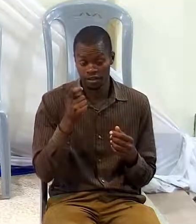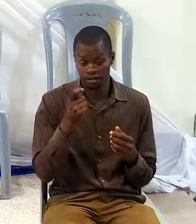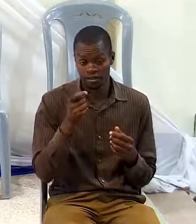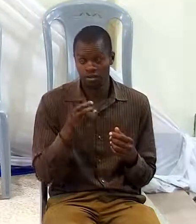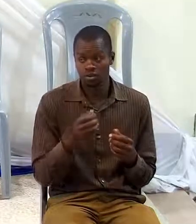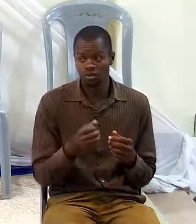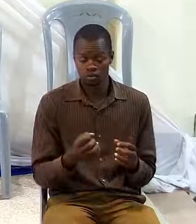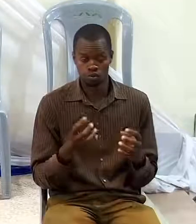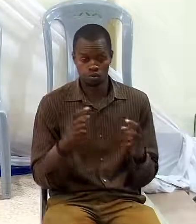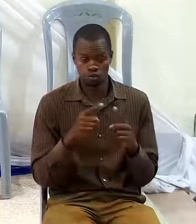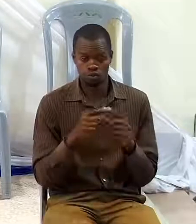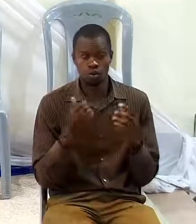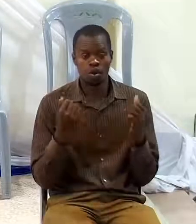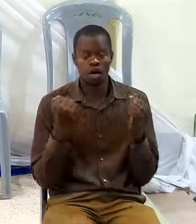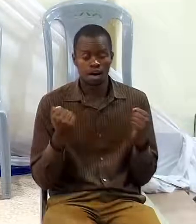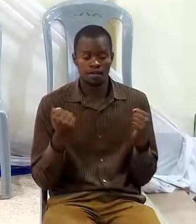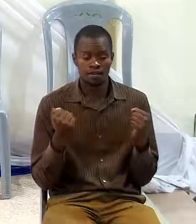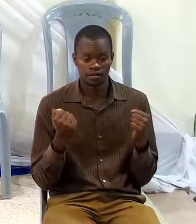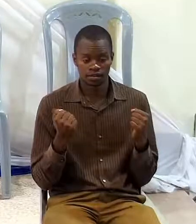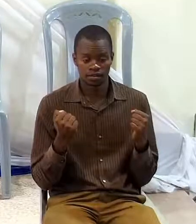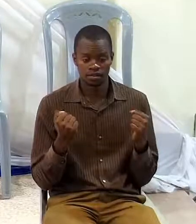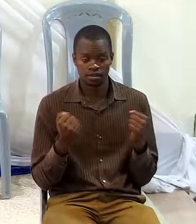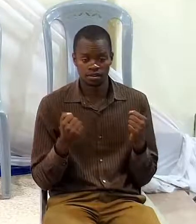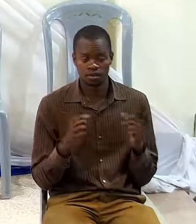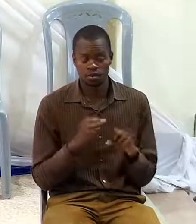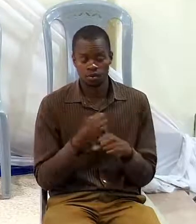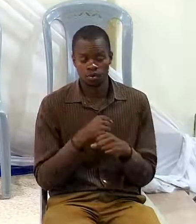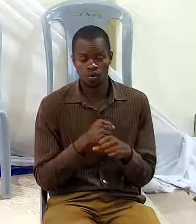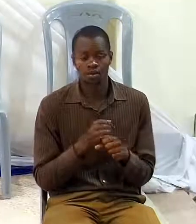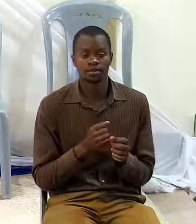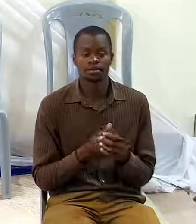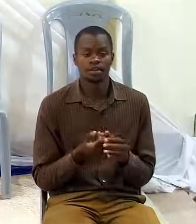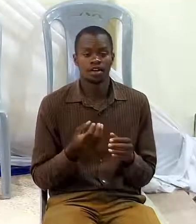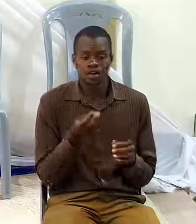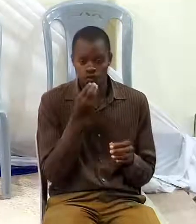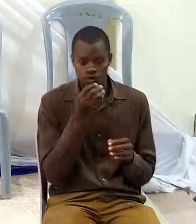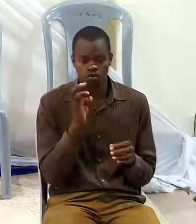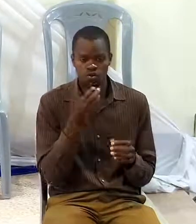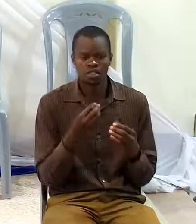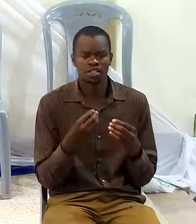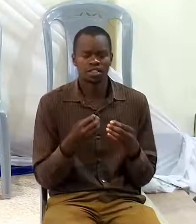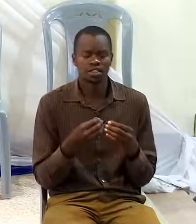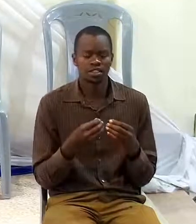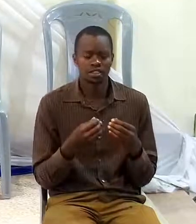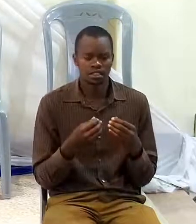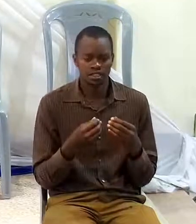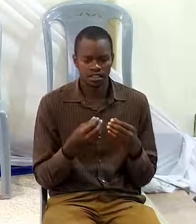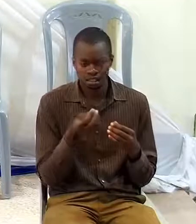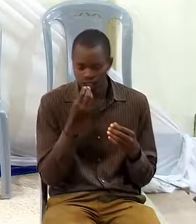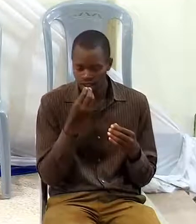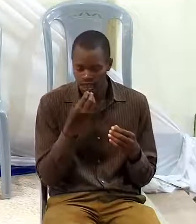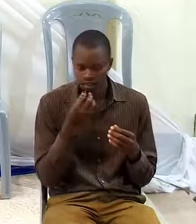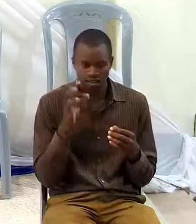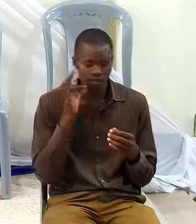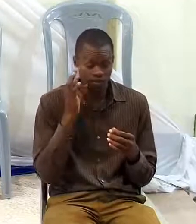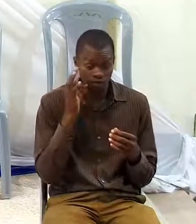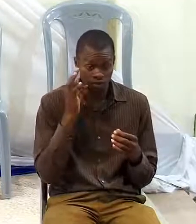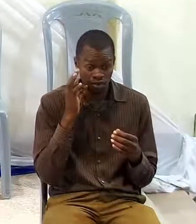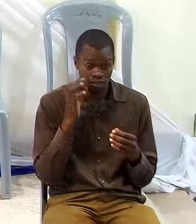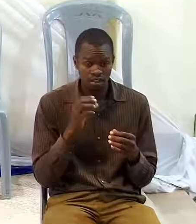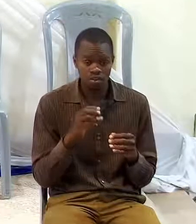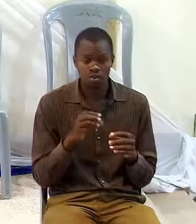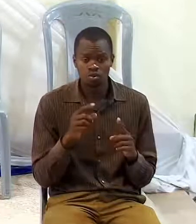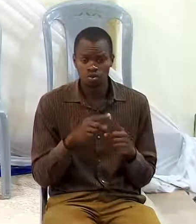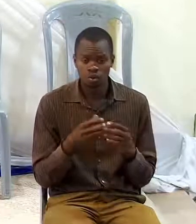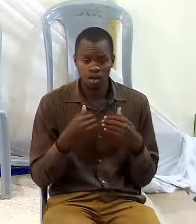eat, we have to get nutrients from such foods so that we get the energy